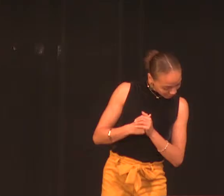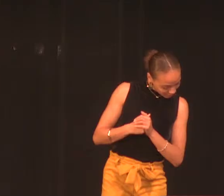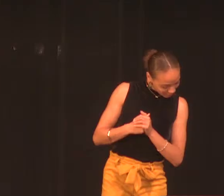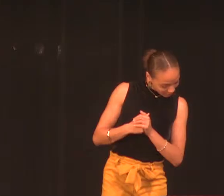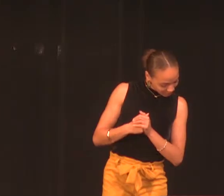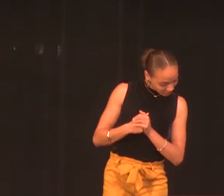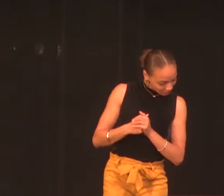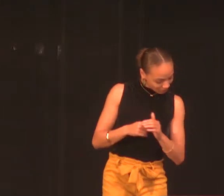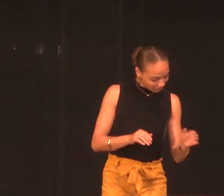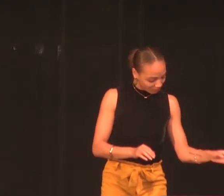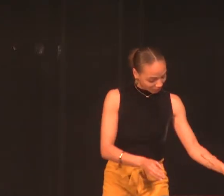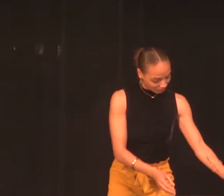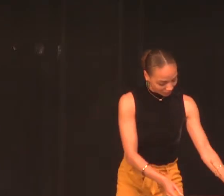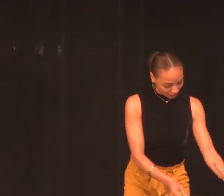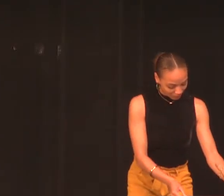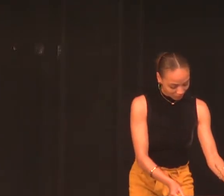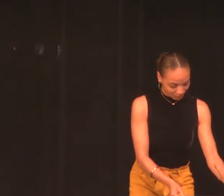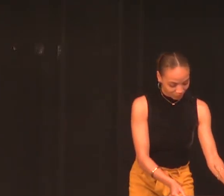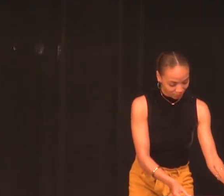keep right at it and keep that car on the road.